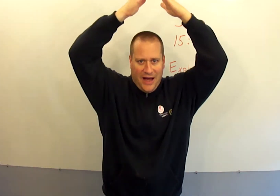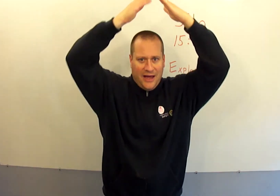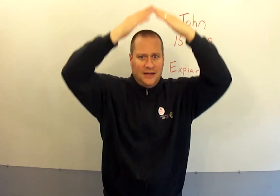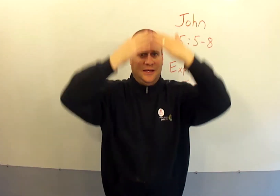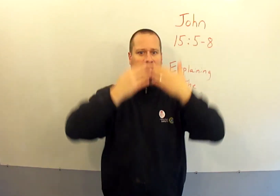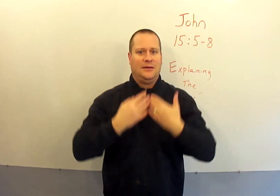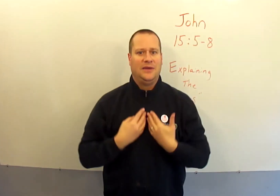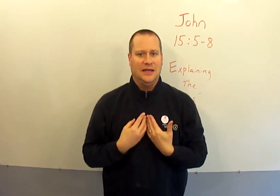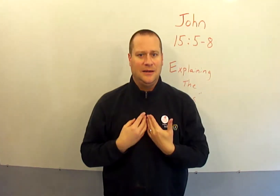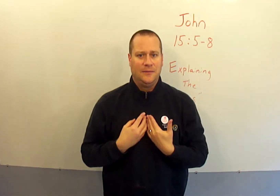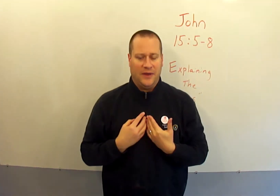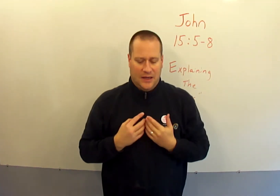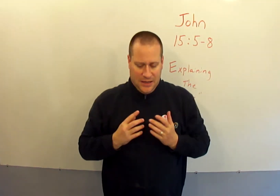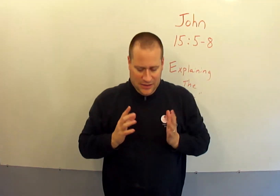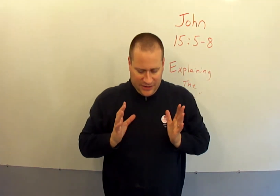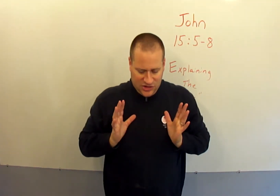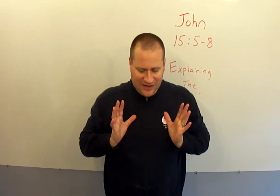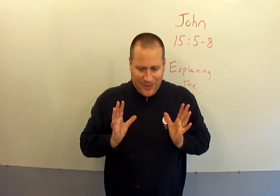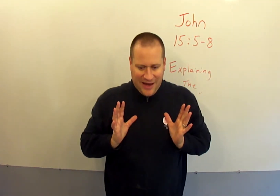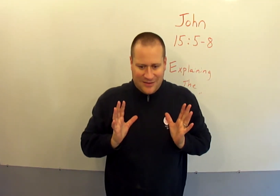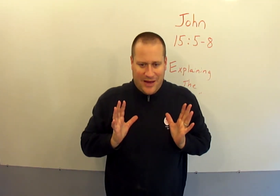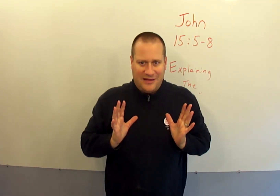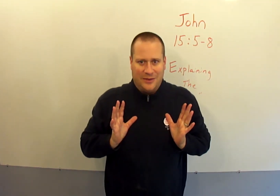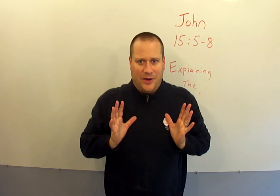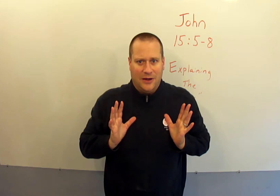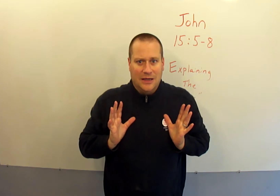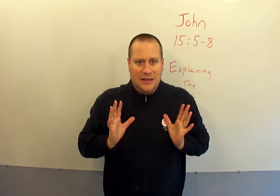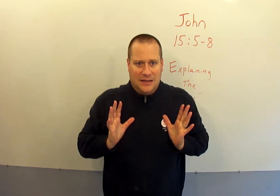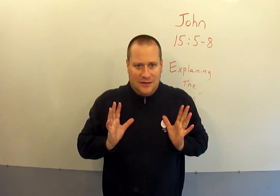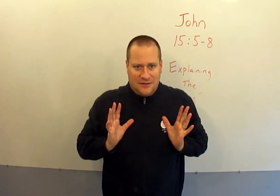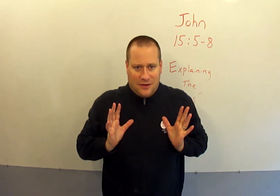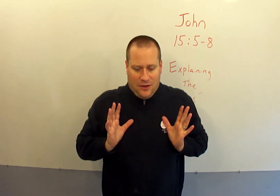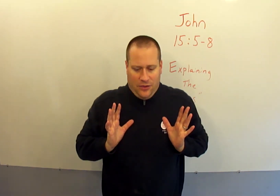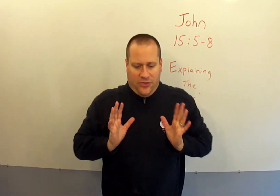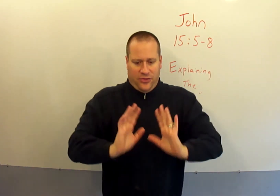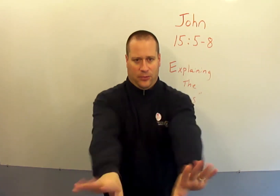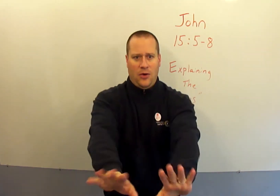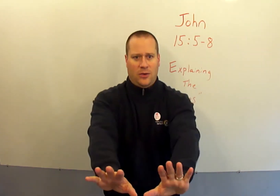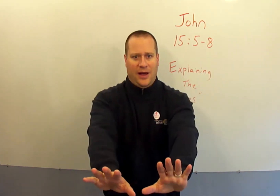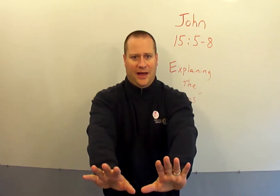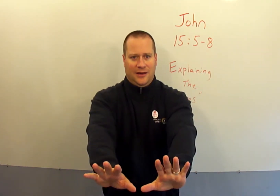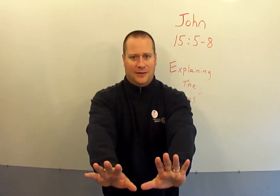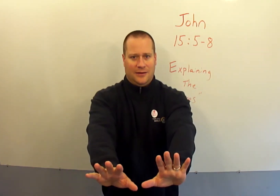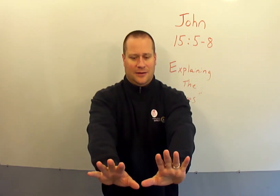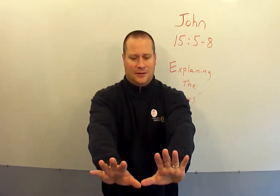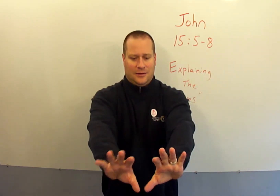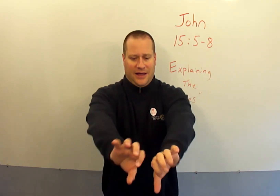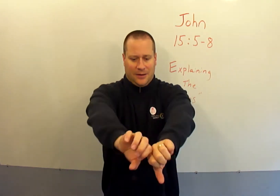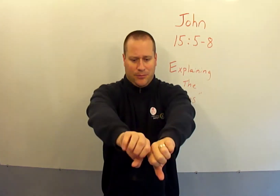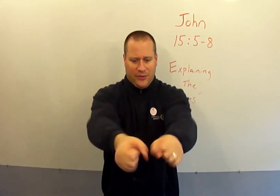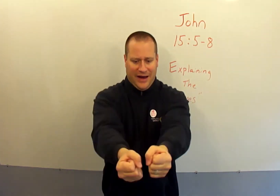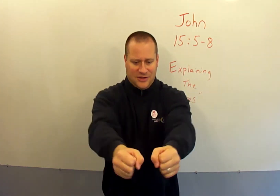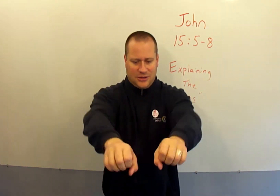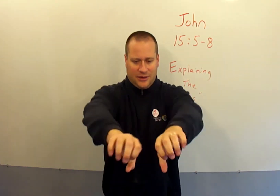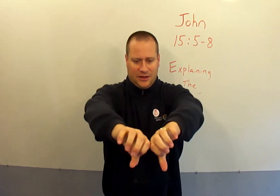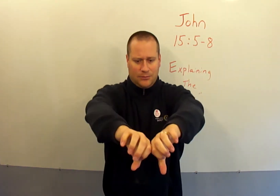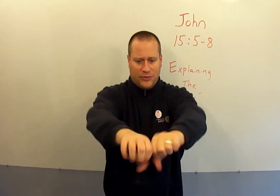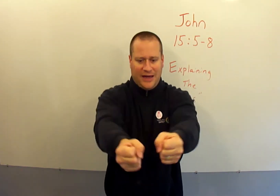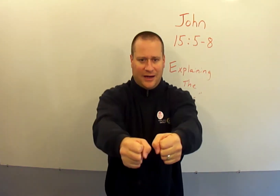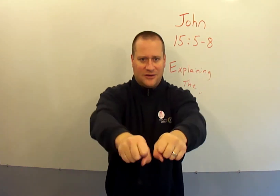abide in me, like a chest pass in basketball, he is thrown away like a branch, like you're breaking or